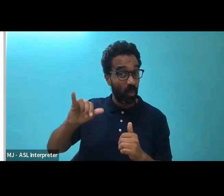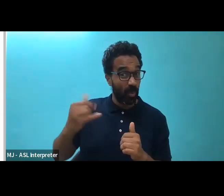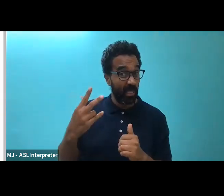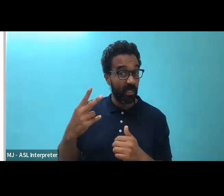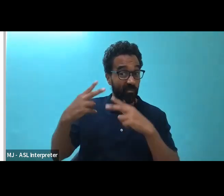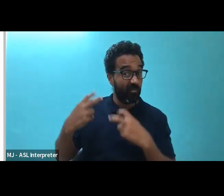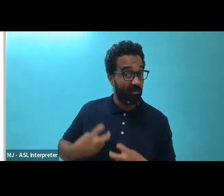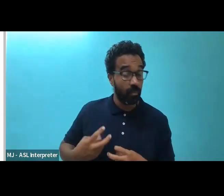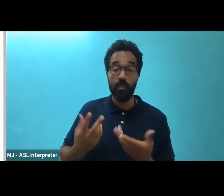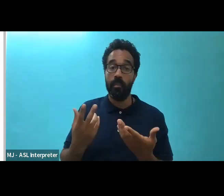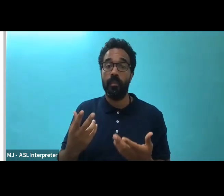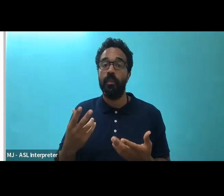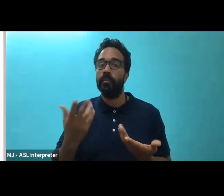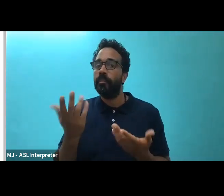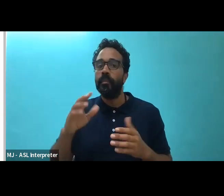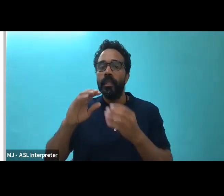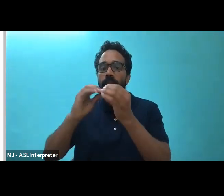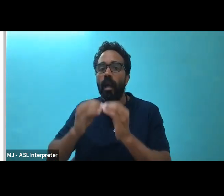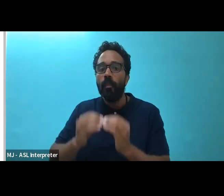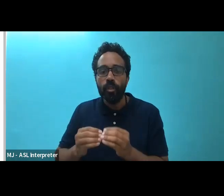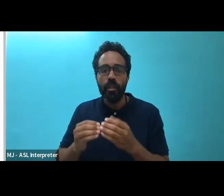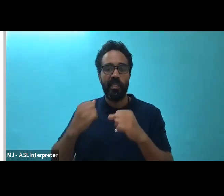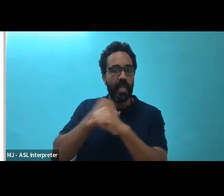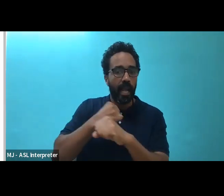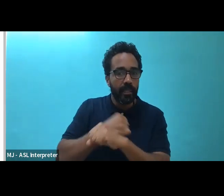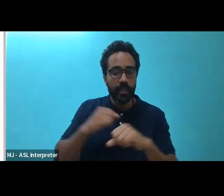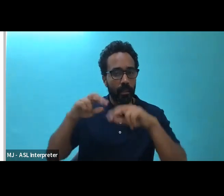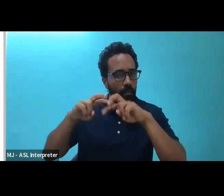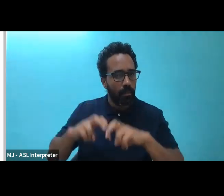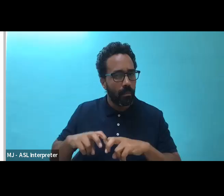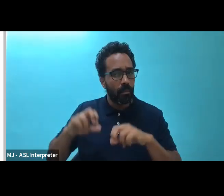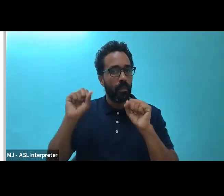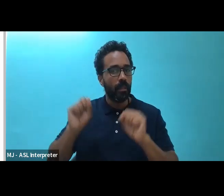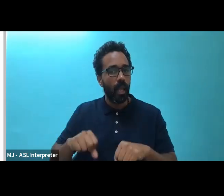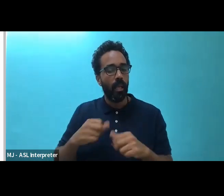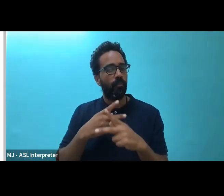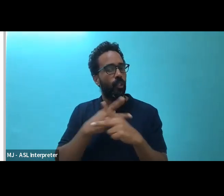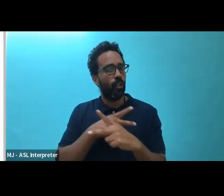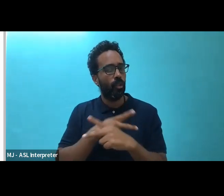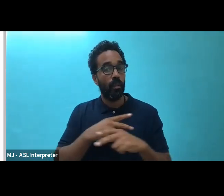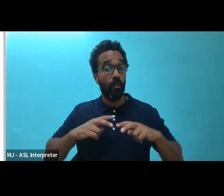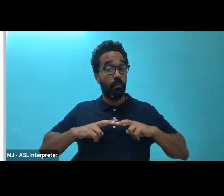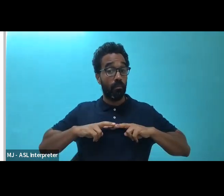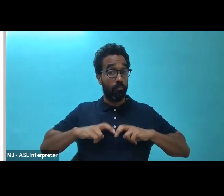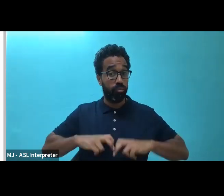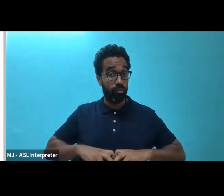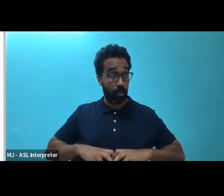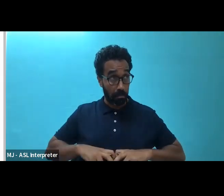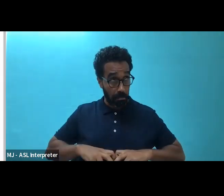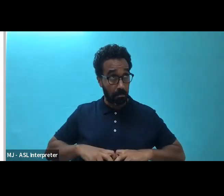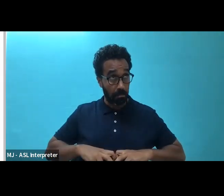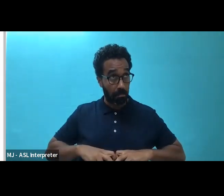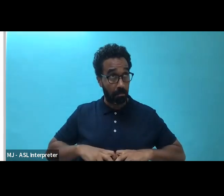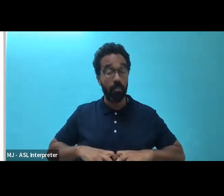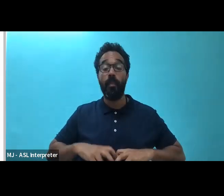You can be looking at various aspects. And once you assess yourself, then you start the process all over again and